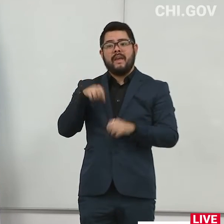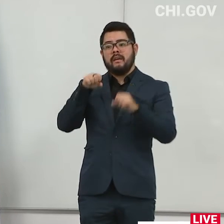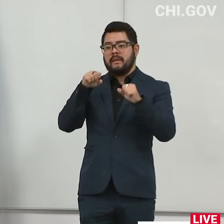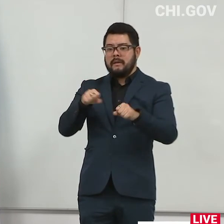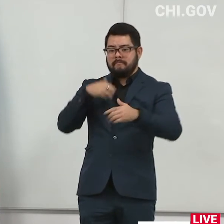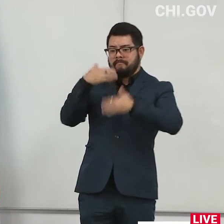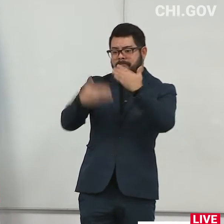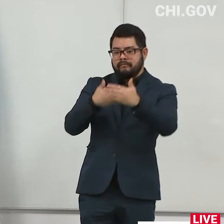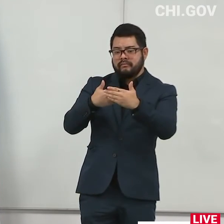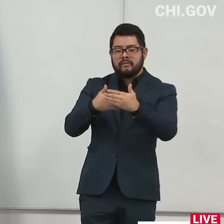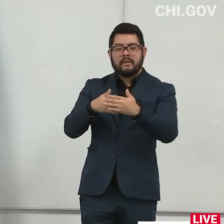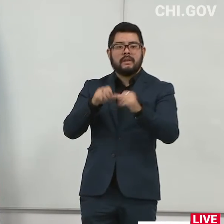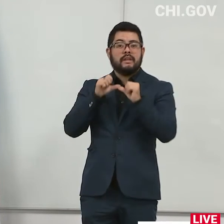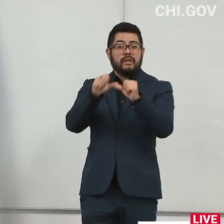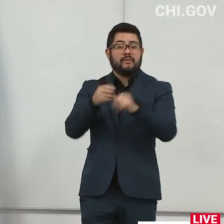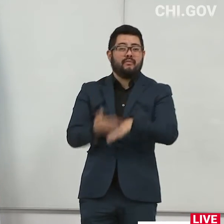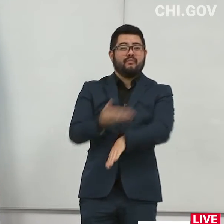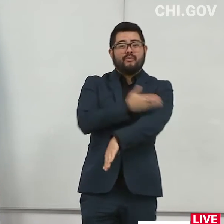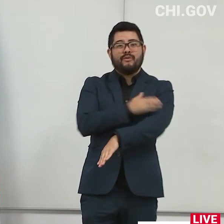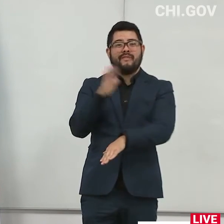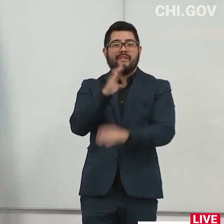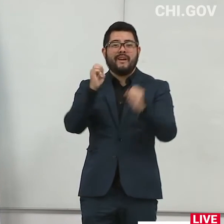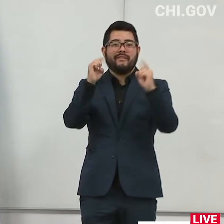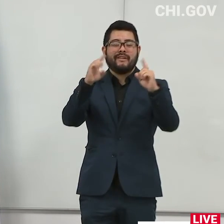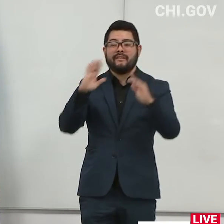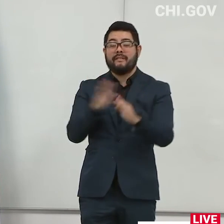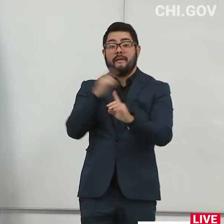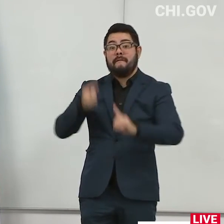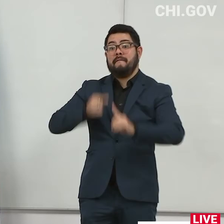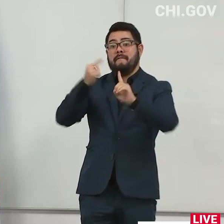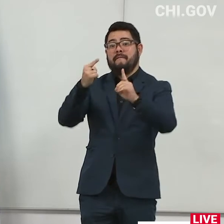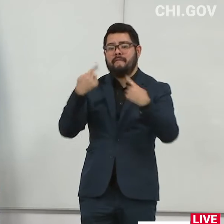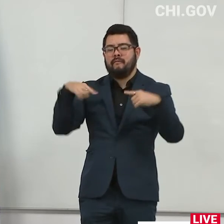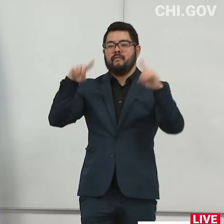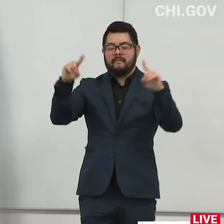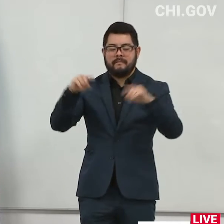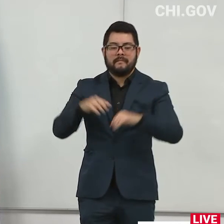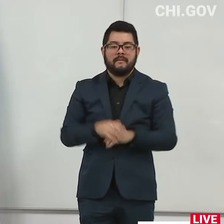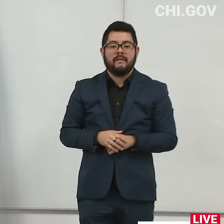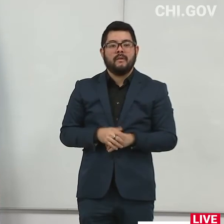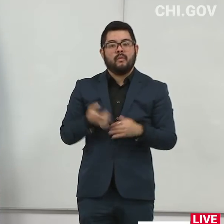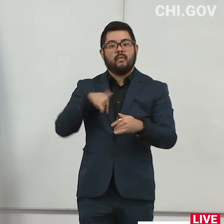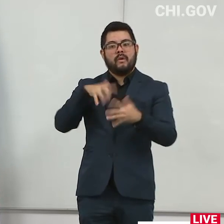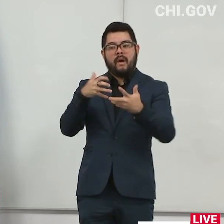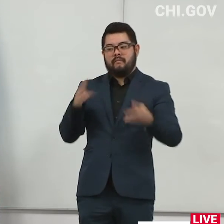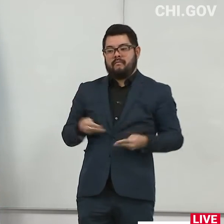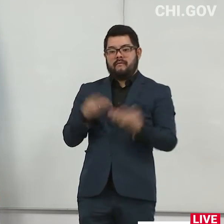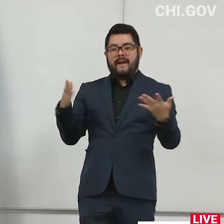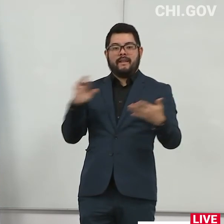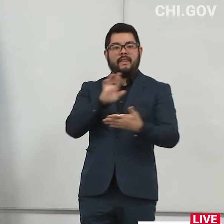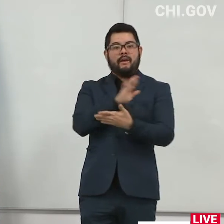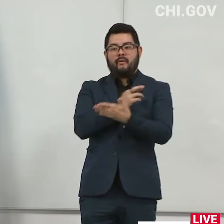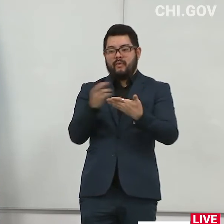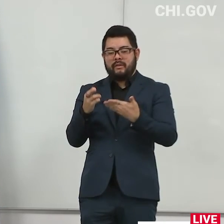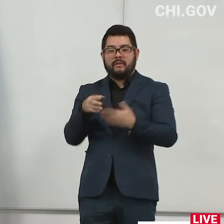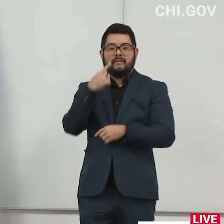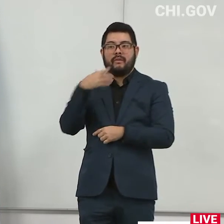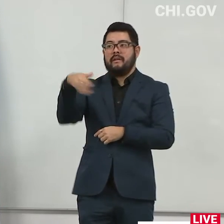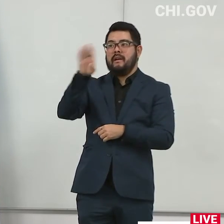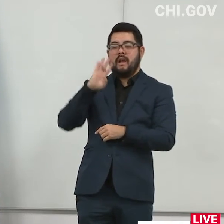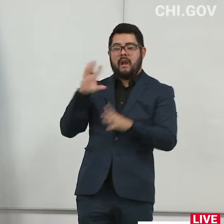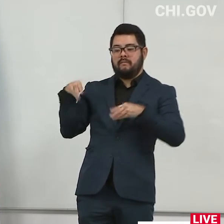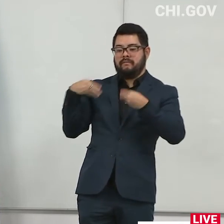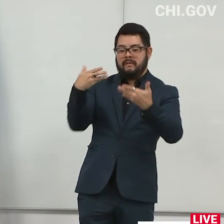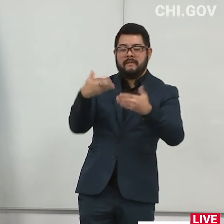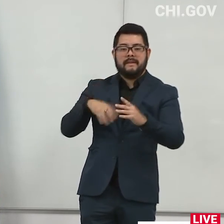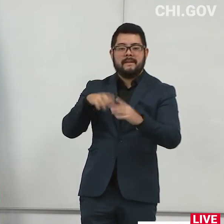in themselves, to make sure that they have all the resources that they need to fulfill their God-given talent and